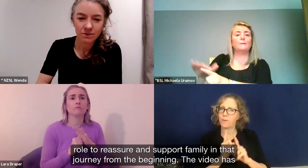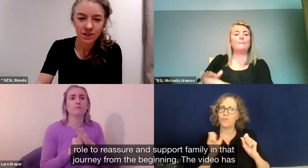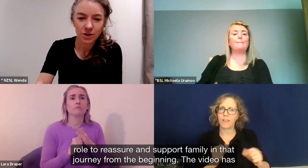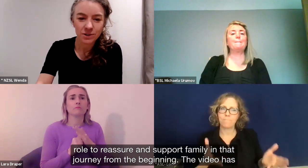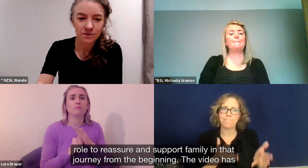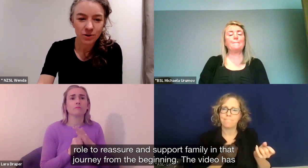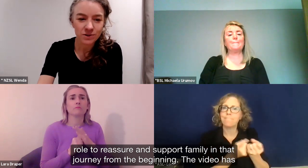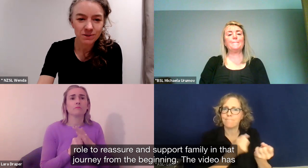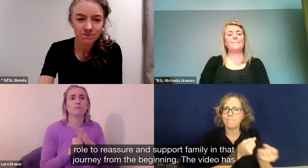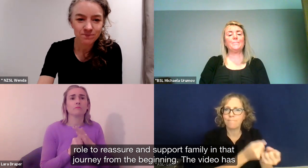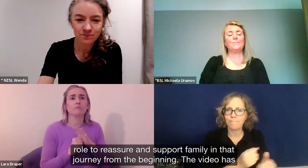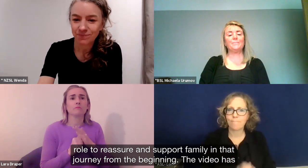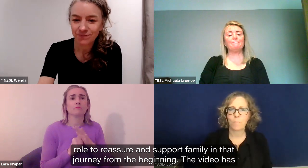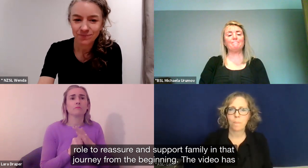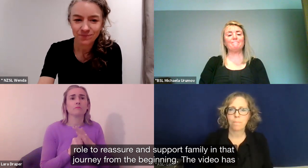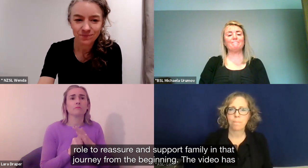The video has frozen.